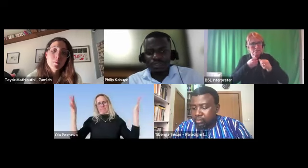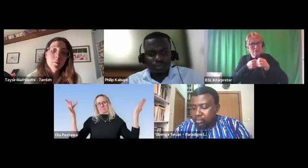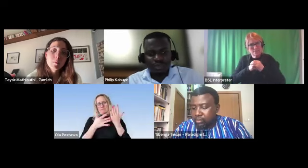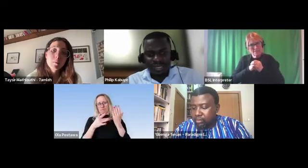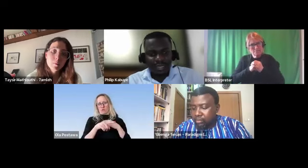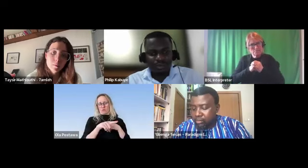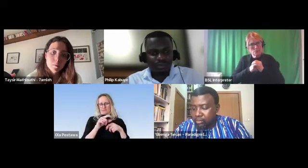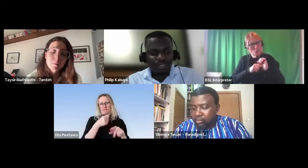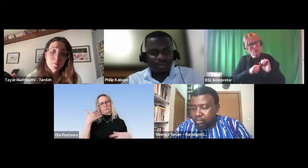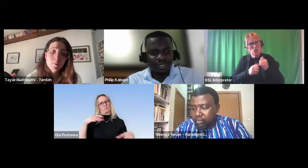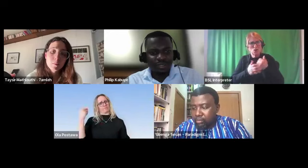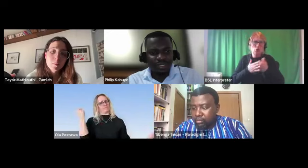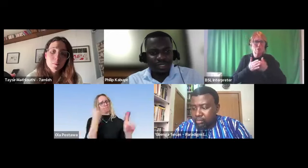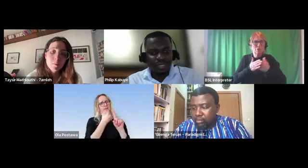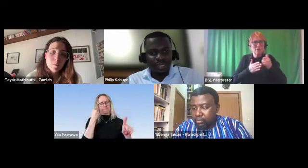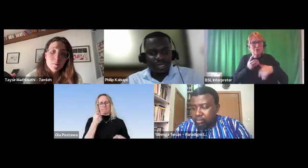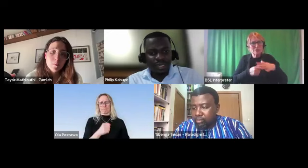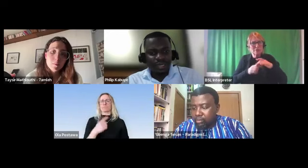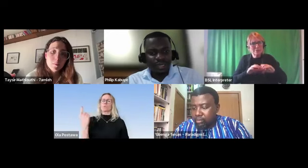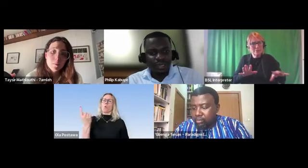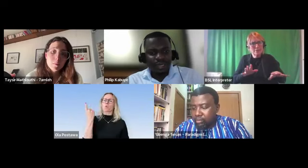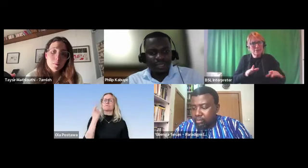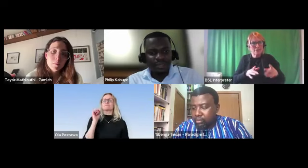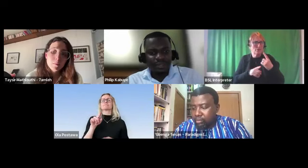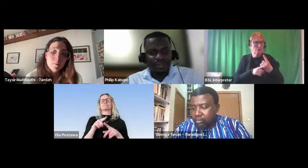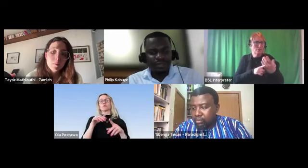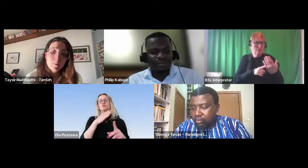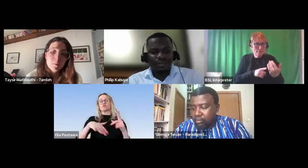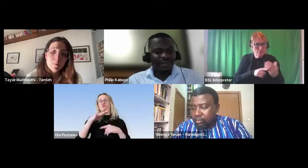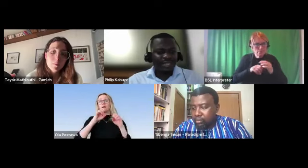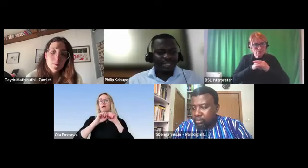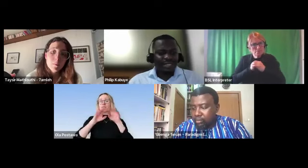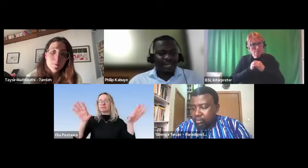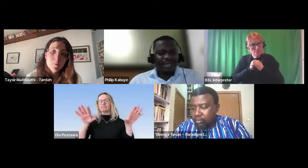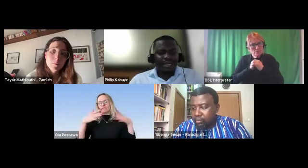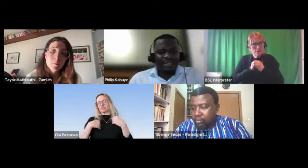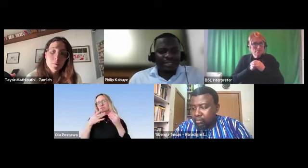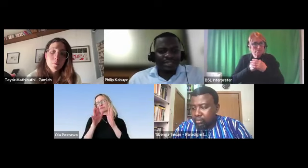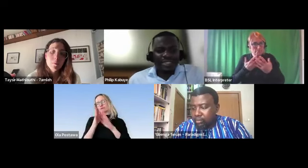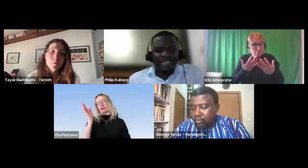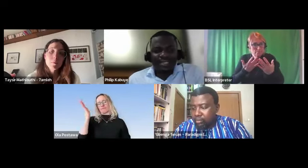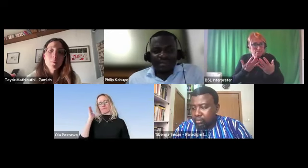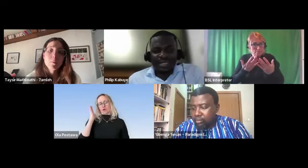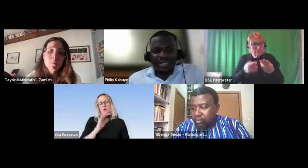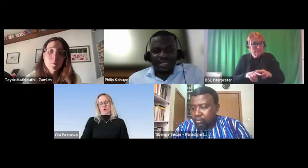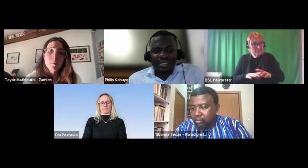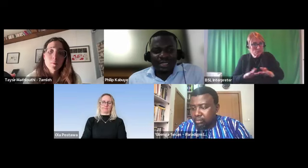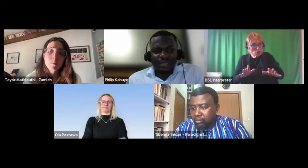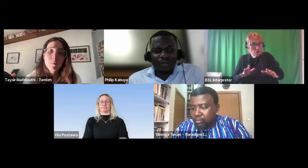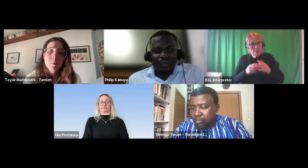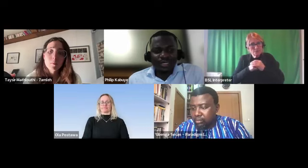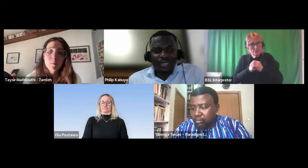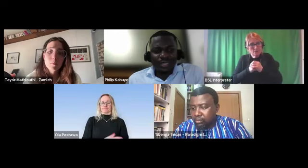the usual social media like what you mentioned, and if we haven't, is it something